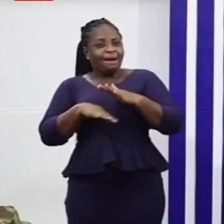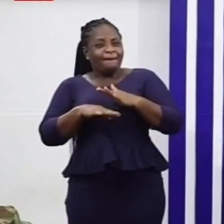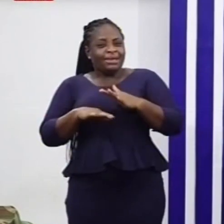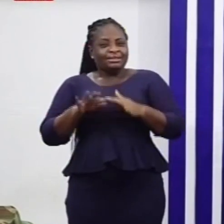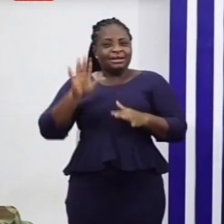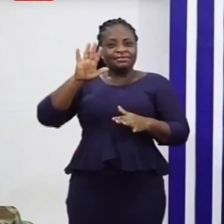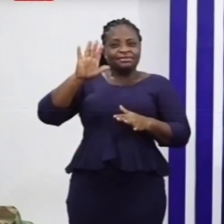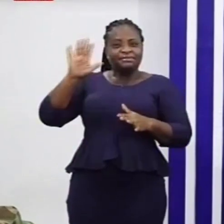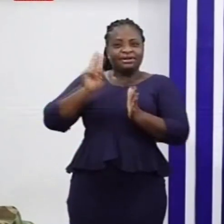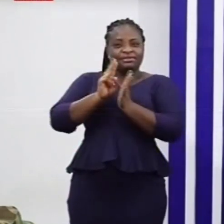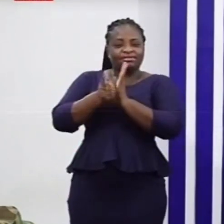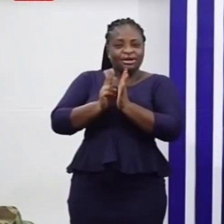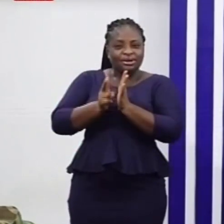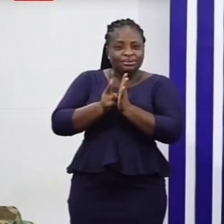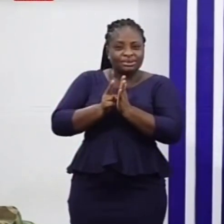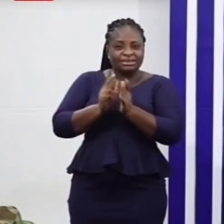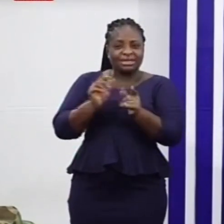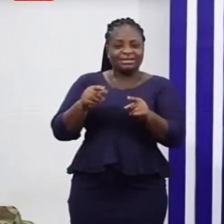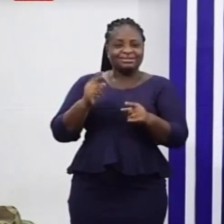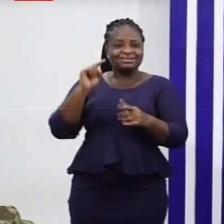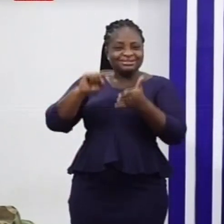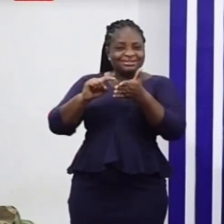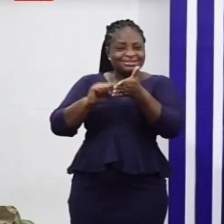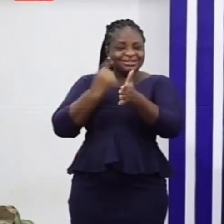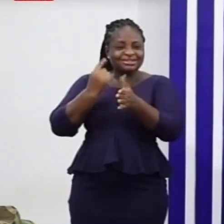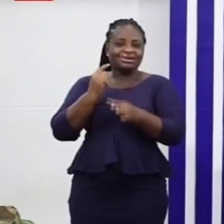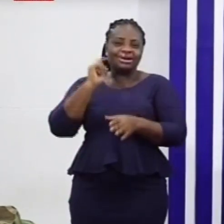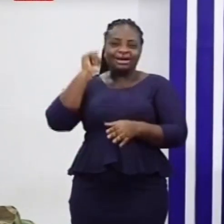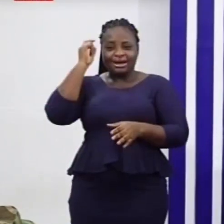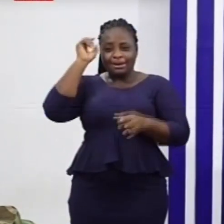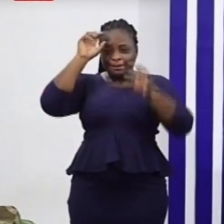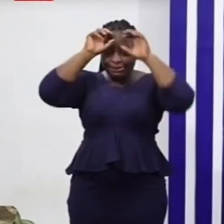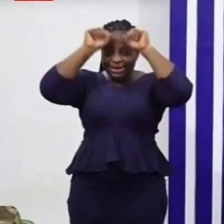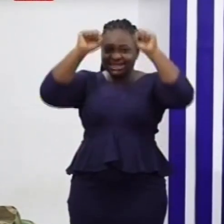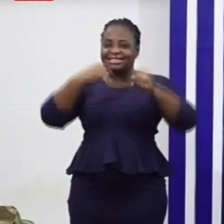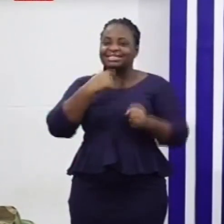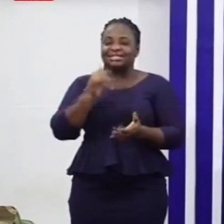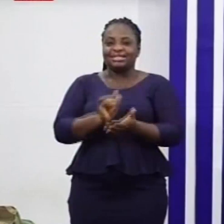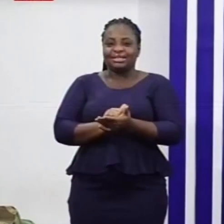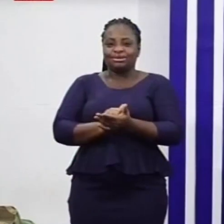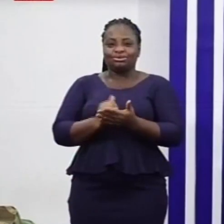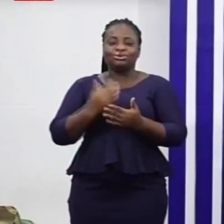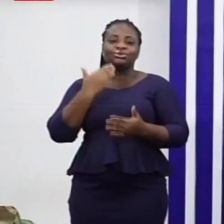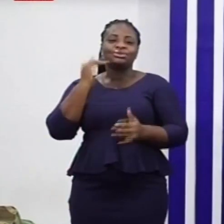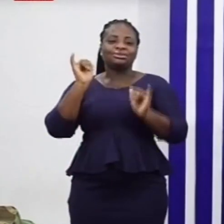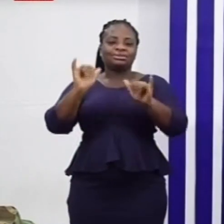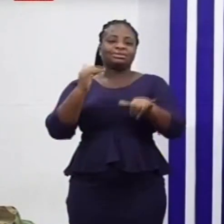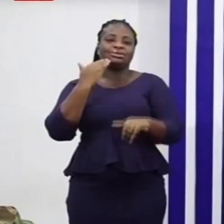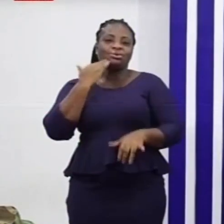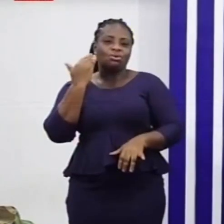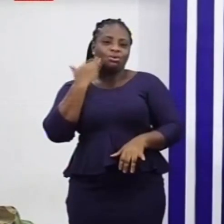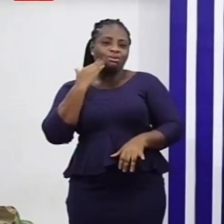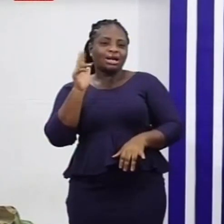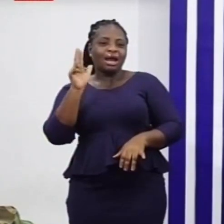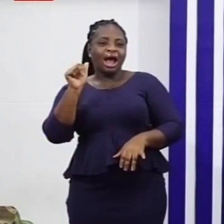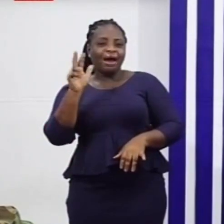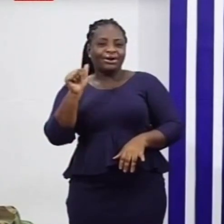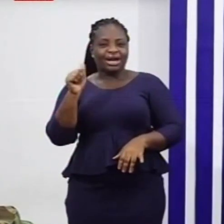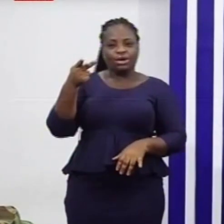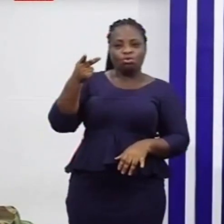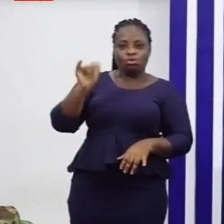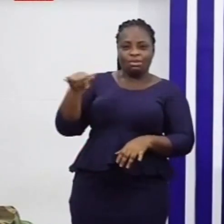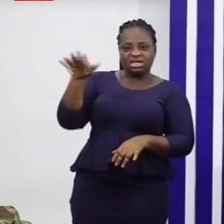hours since the imposition of restrictions on movement in about 40 MMDAs in the Greater Accra and Greater Kumasi